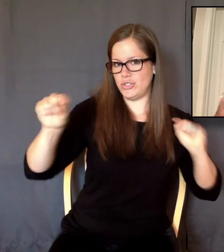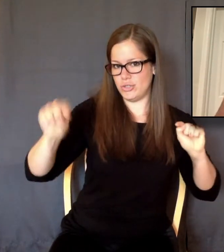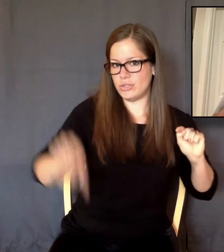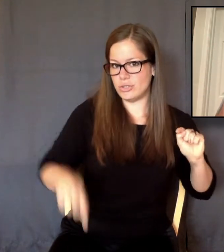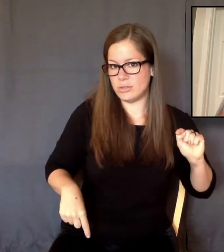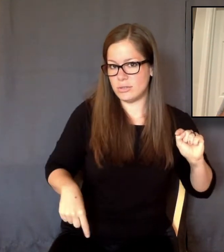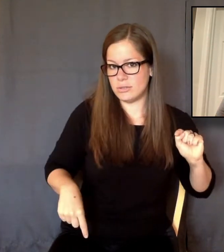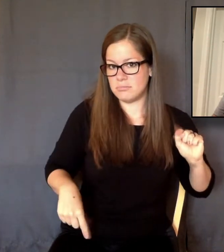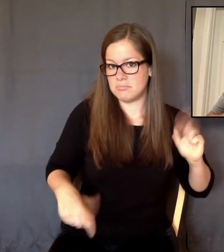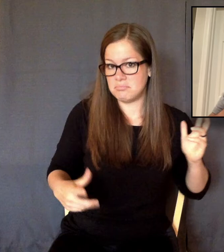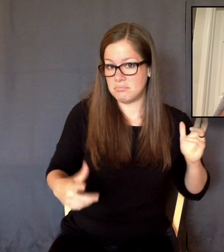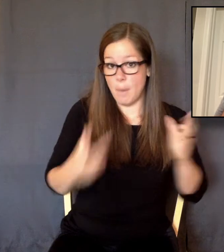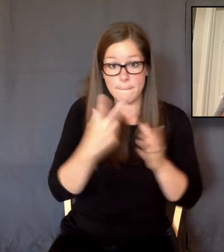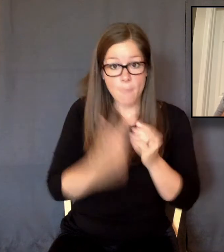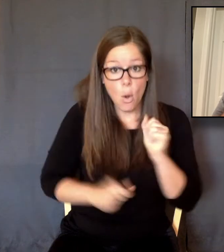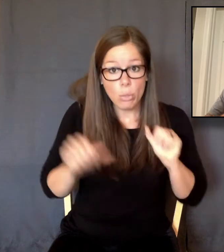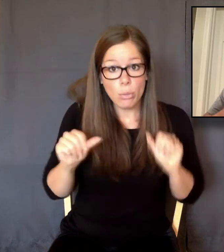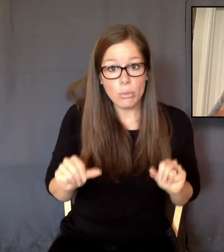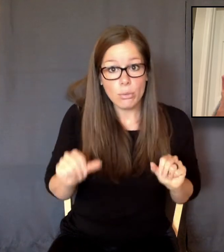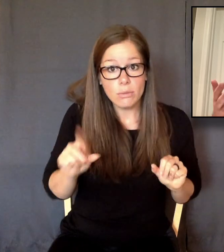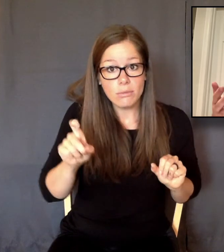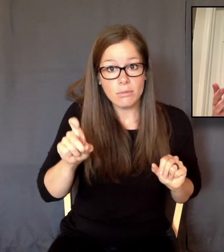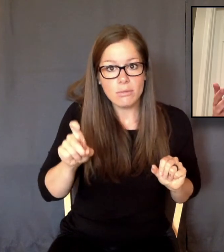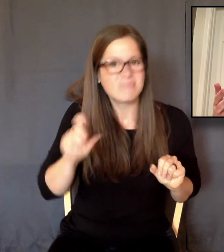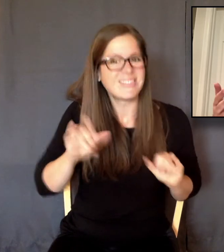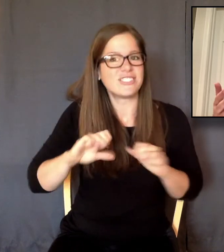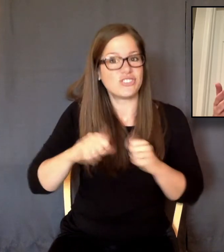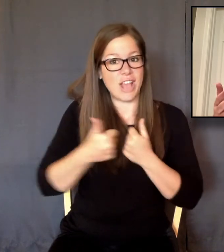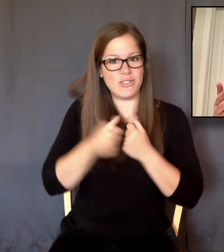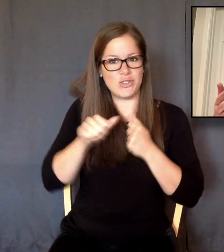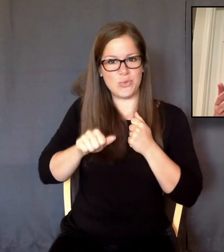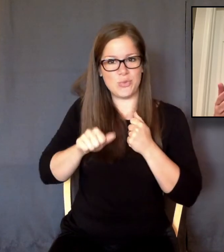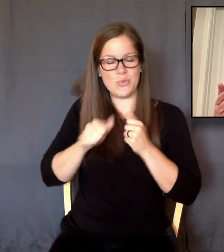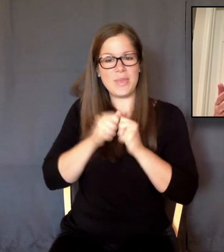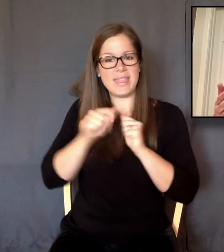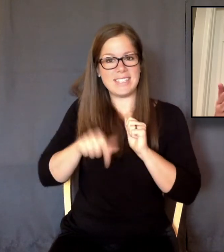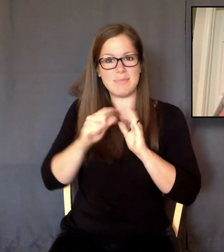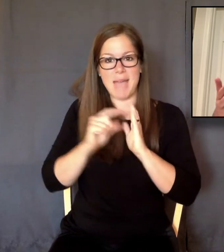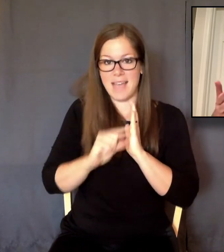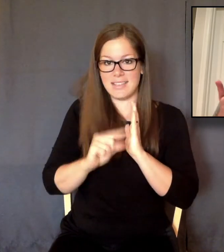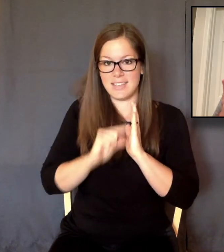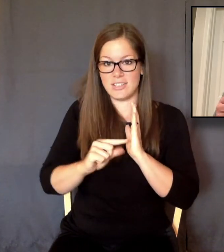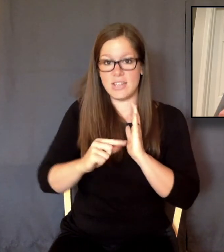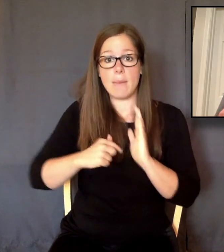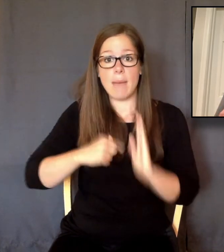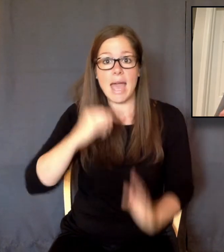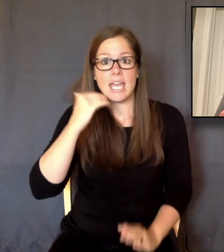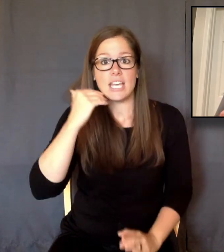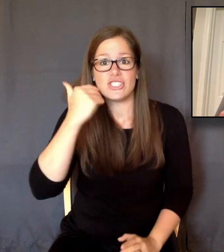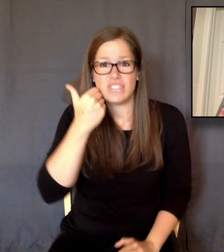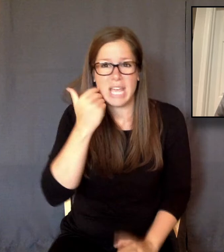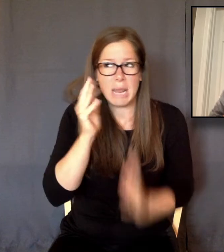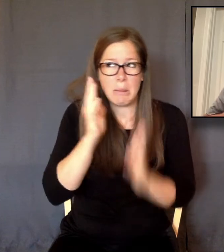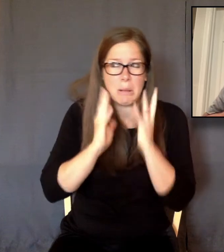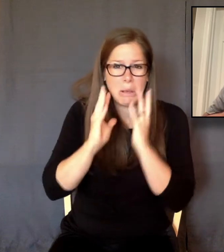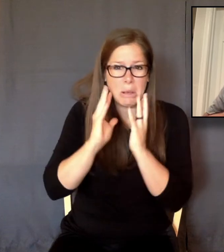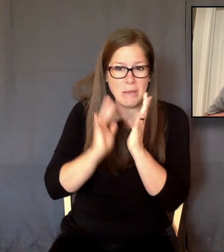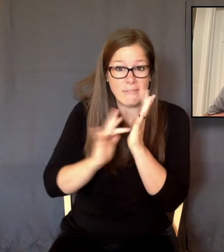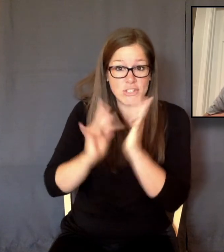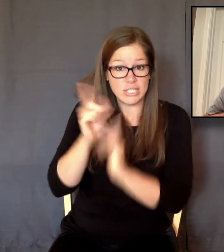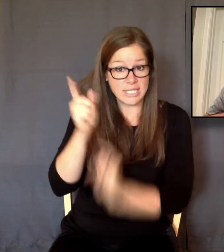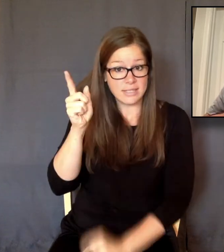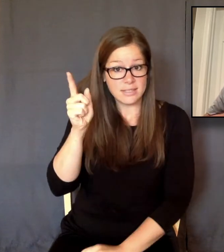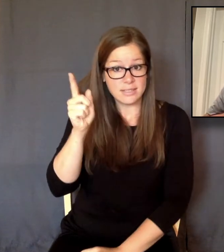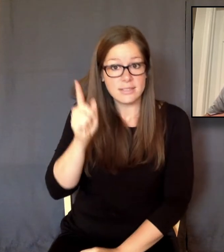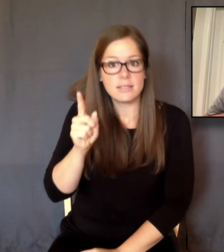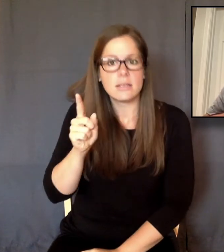people, but then everywhere else I don't really talk about it or share hope with anybody? That's the challenge with passages like this. Am I